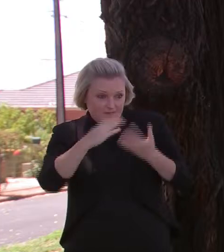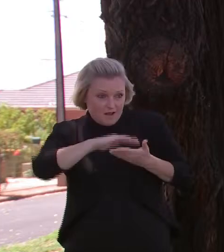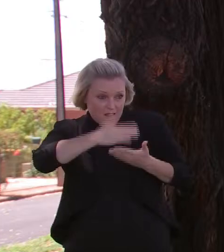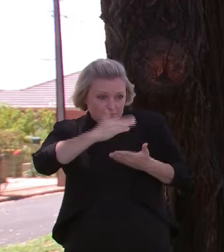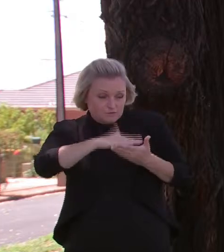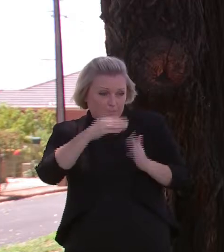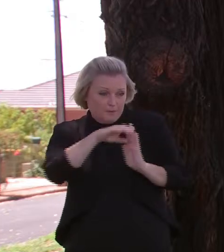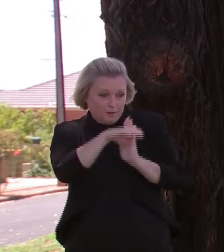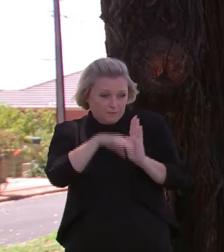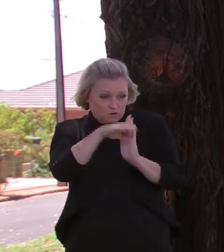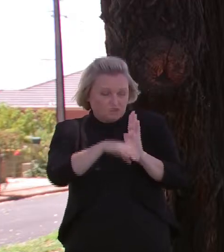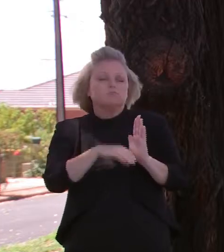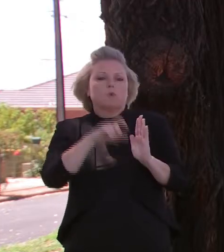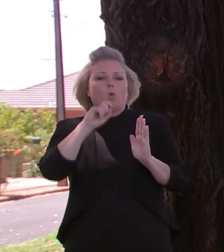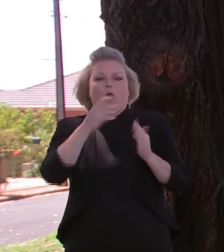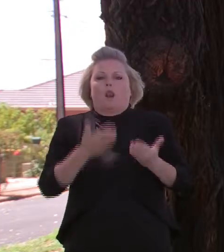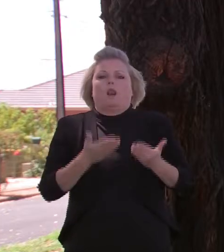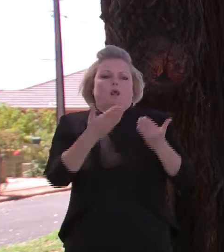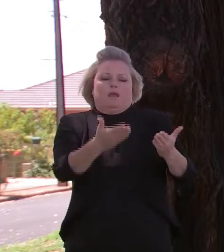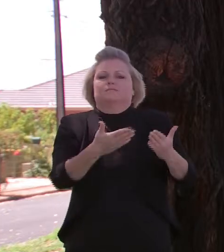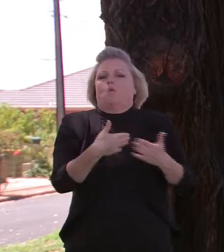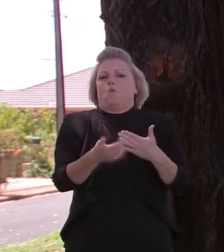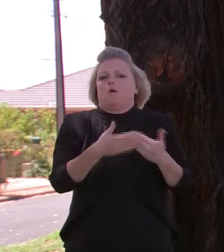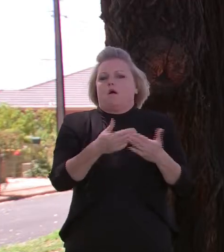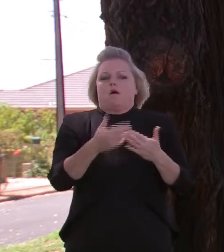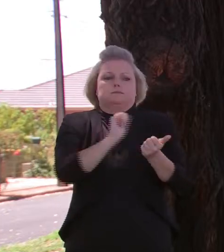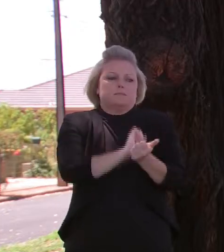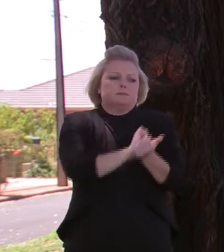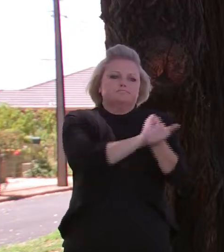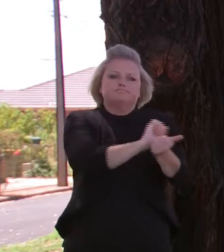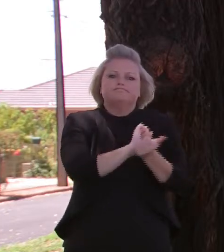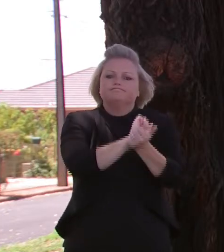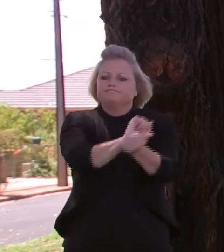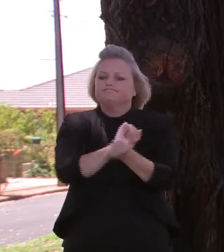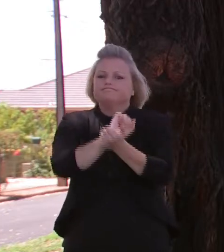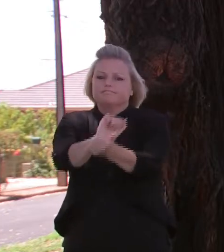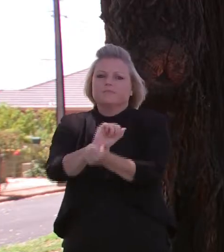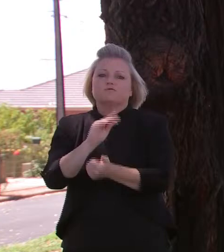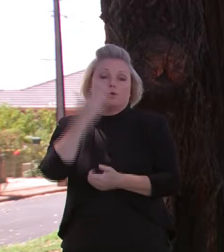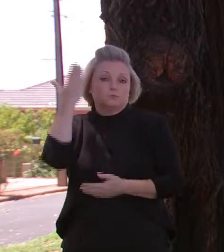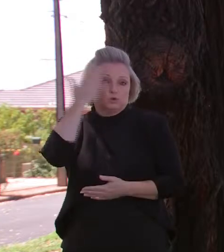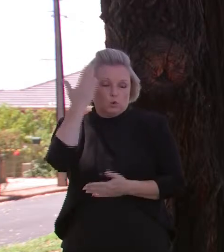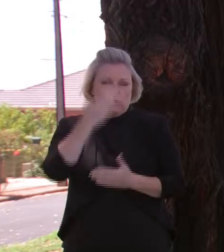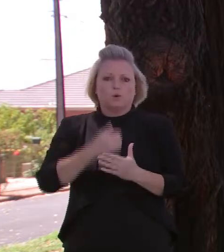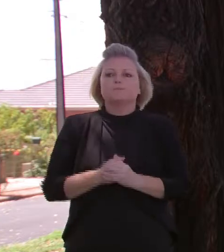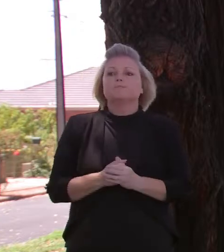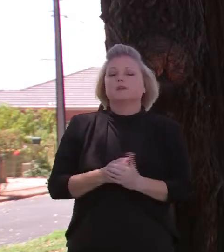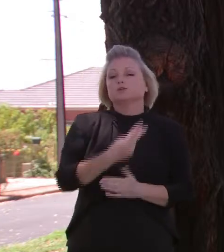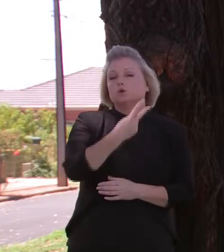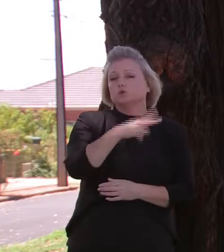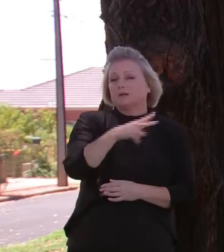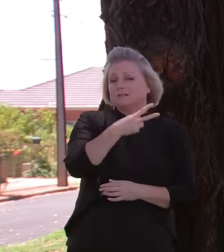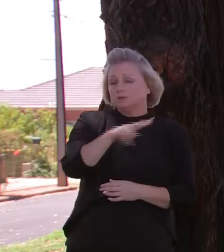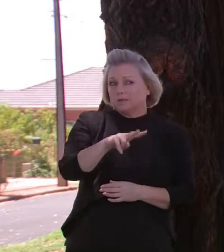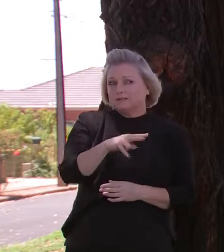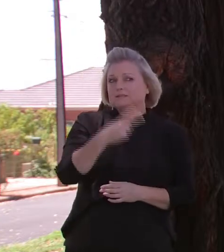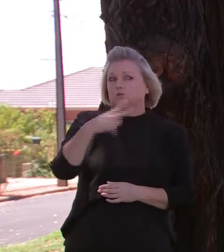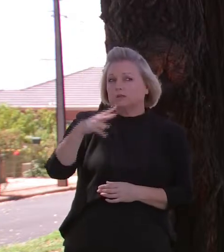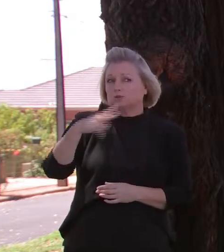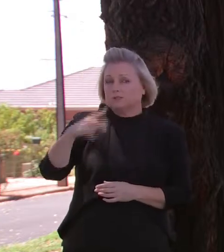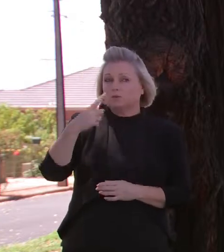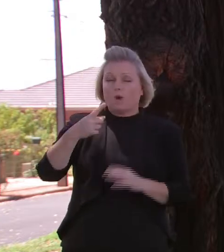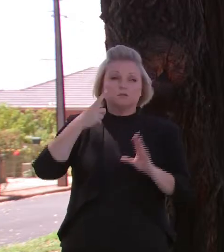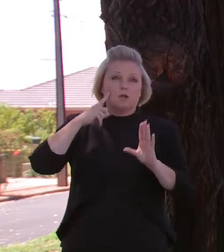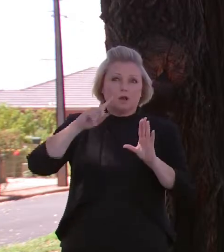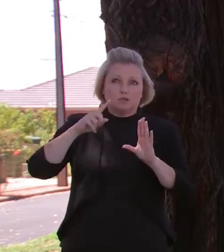able to access those. Many of those were school devices, and where we've had a situation in 2020 and 2021 where a